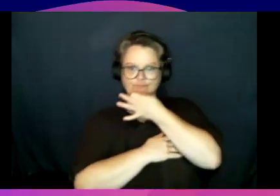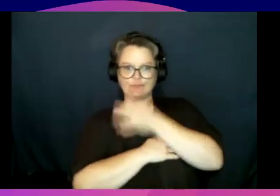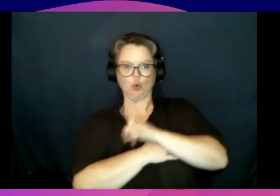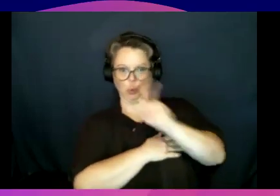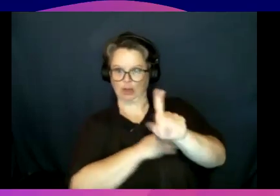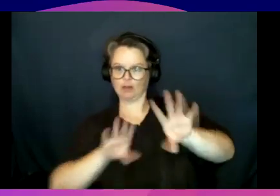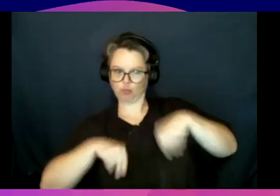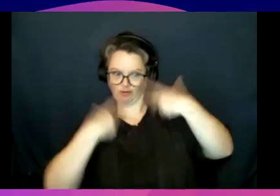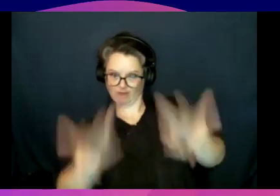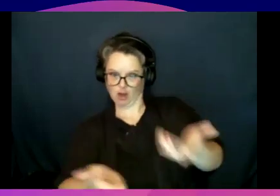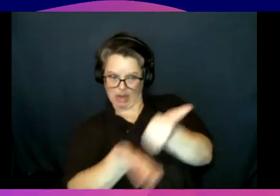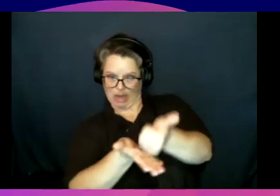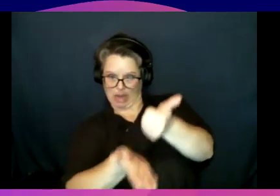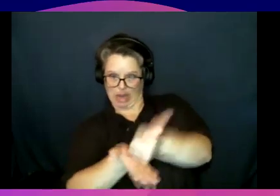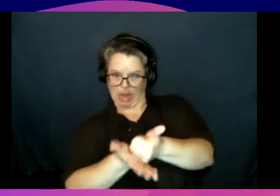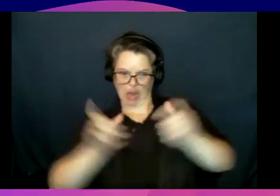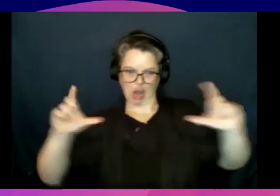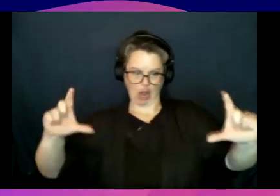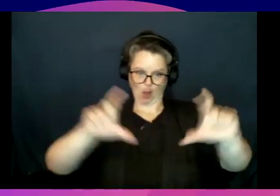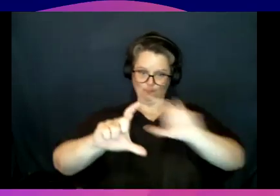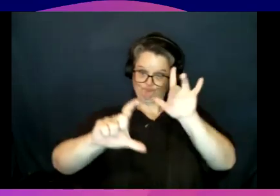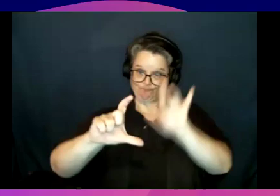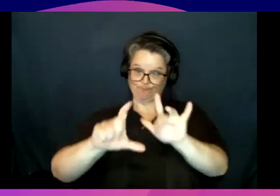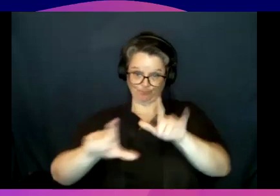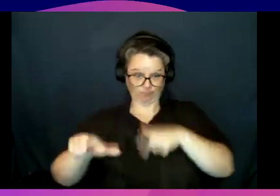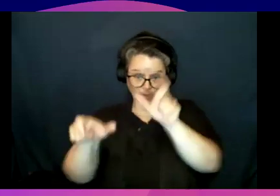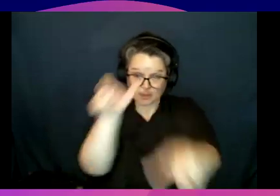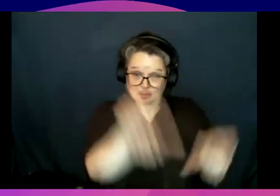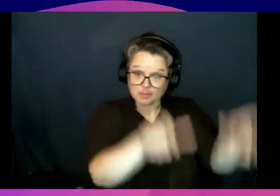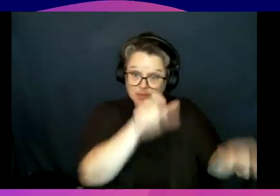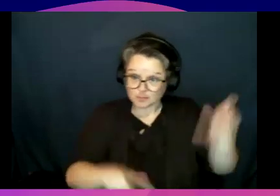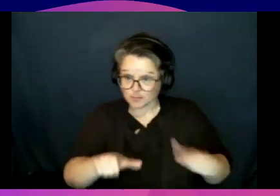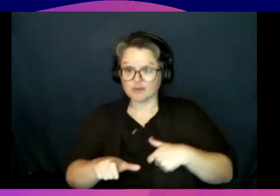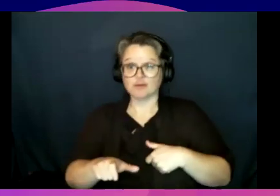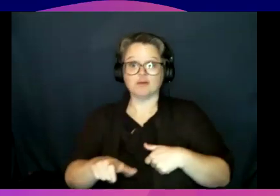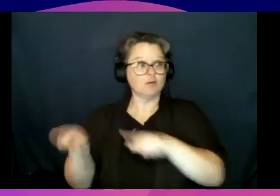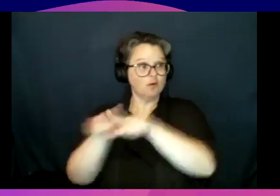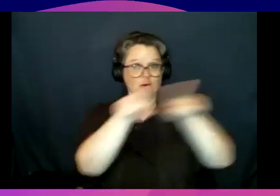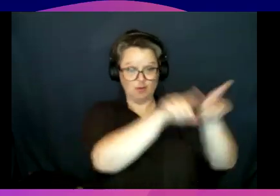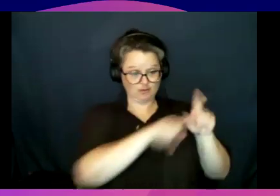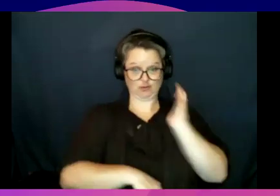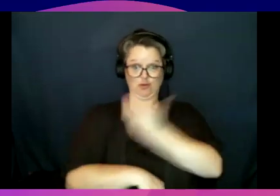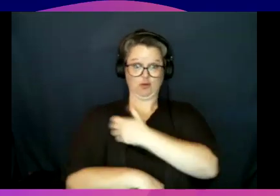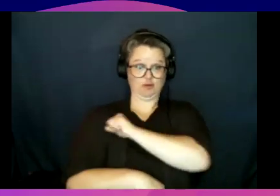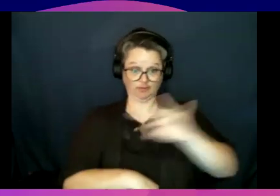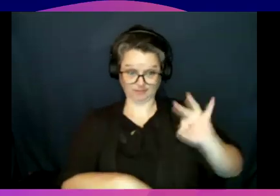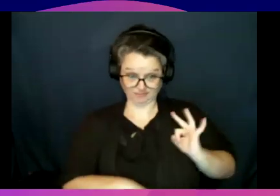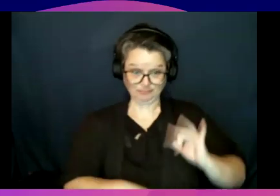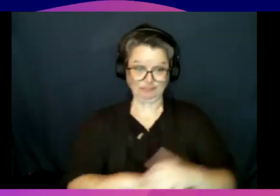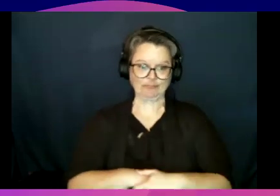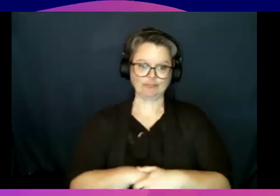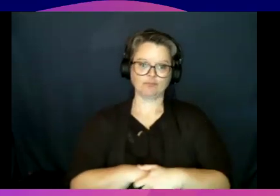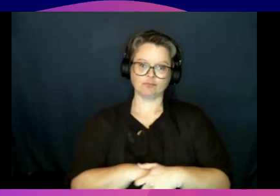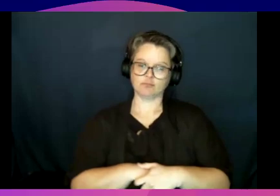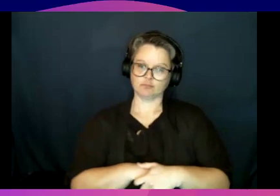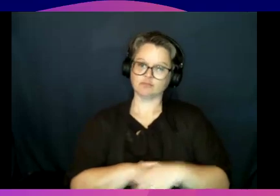Accountability, practicing empathy and thoughtful responses when harm occurs. And this is so hard. And